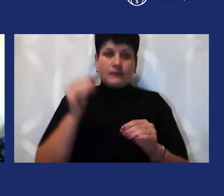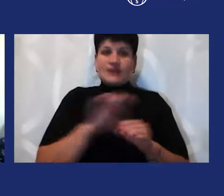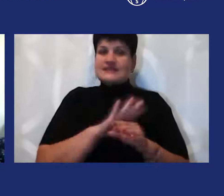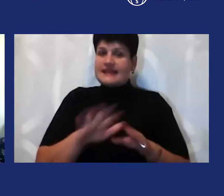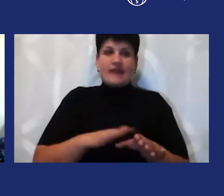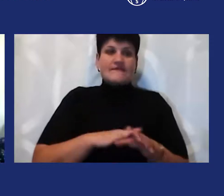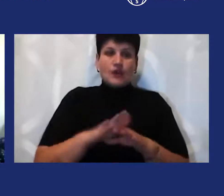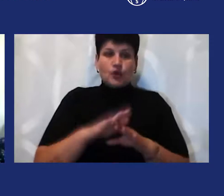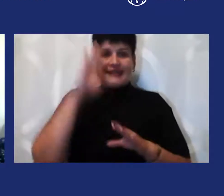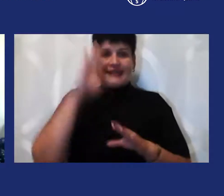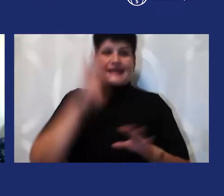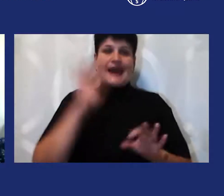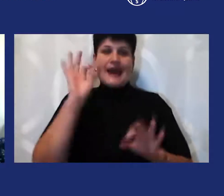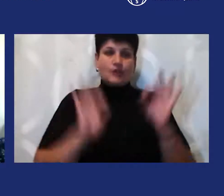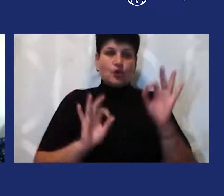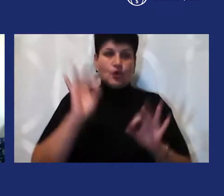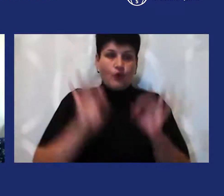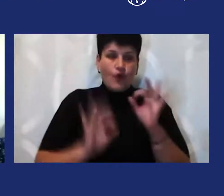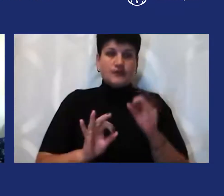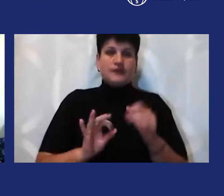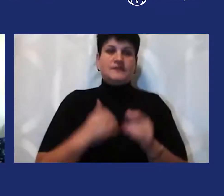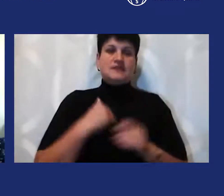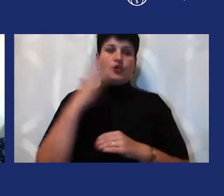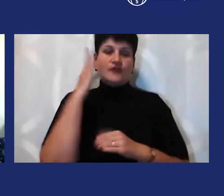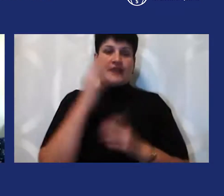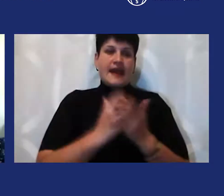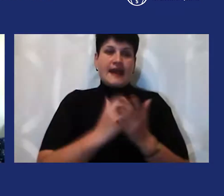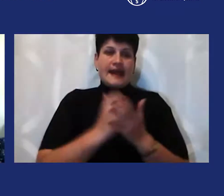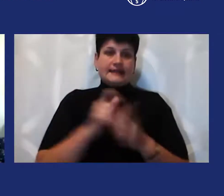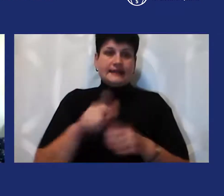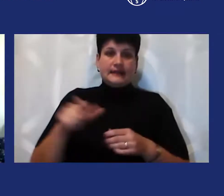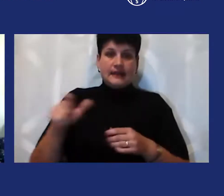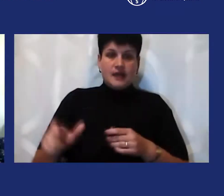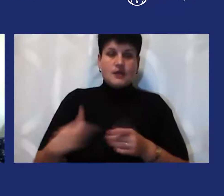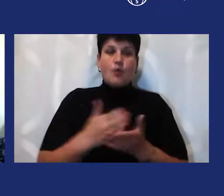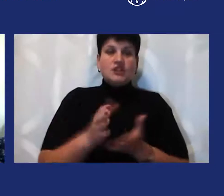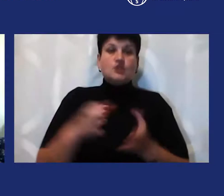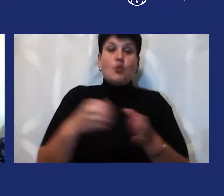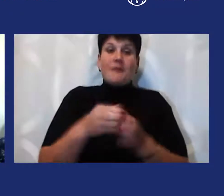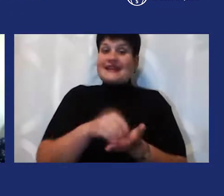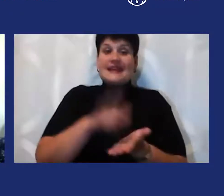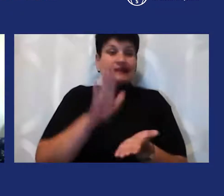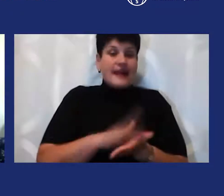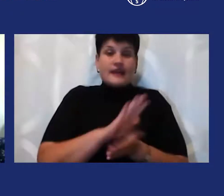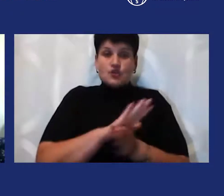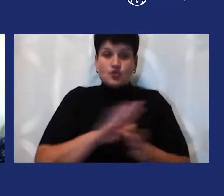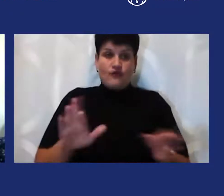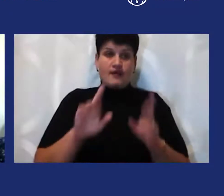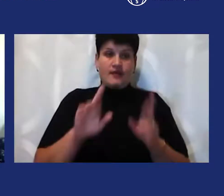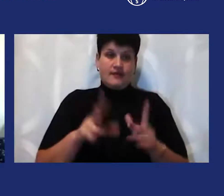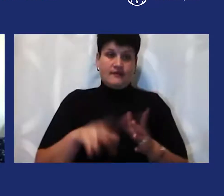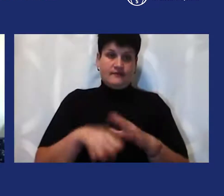quotas applied during the previous electoral cycles. However, this time it was the first time